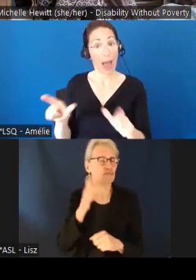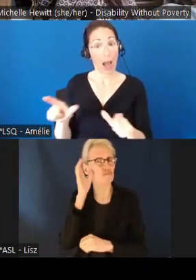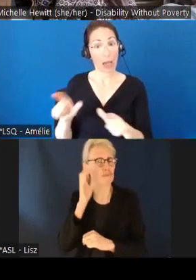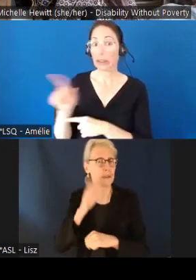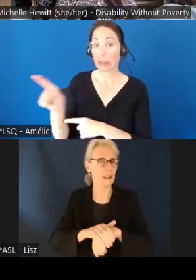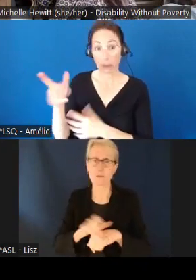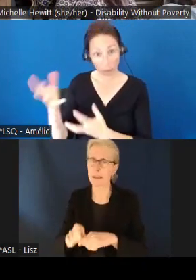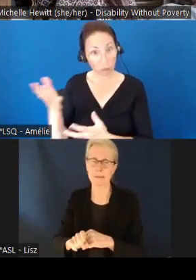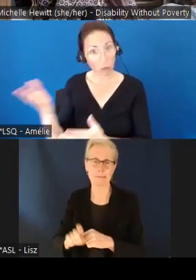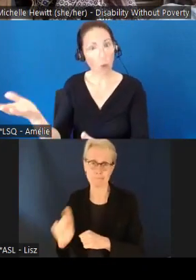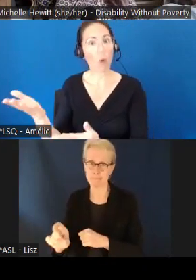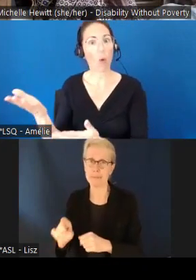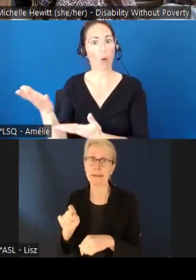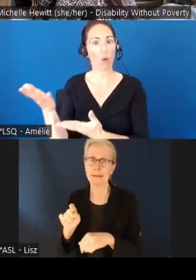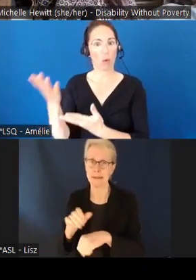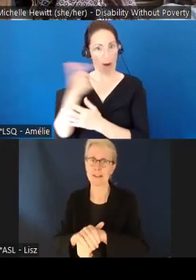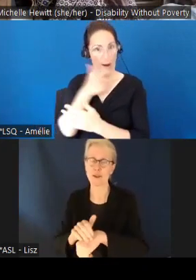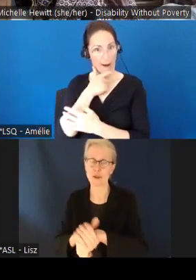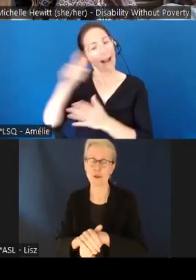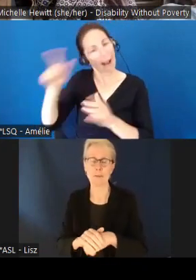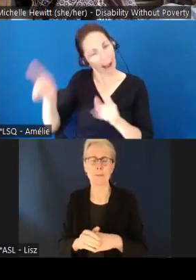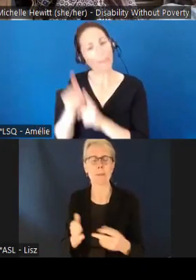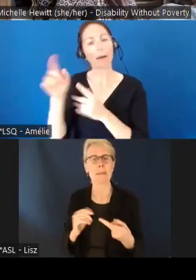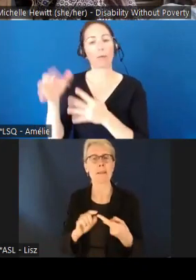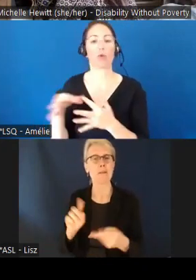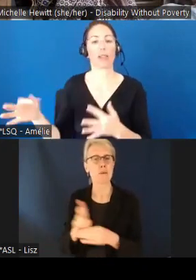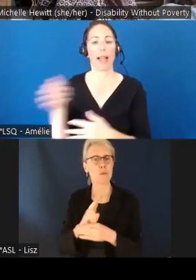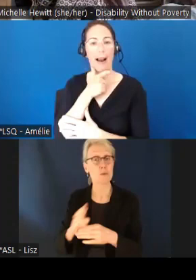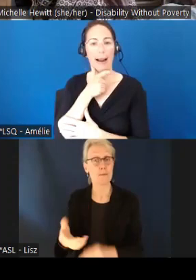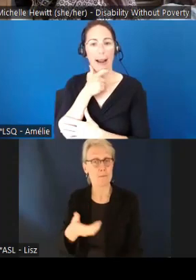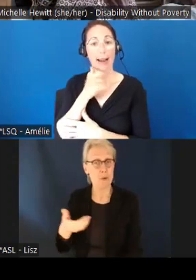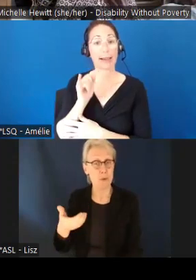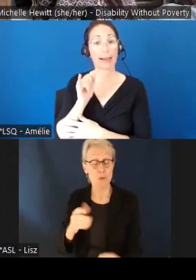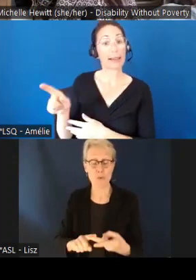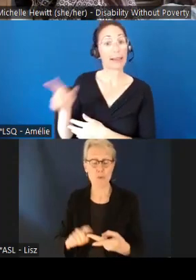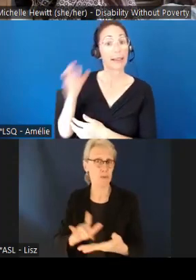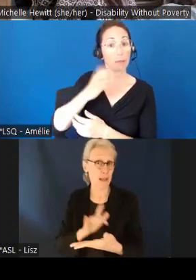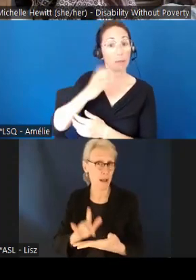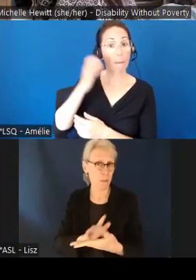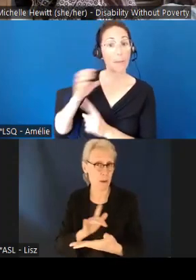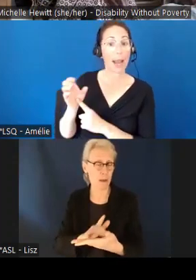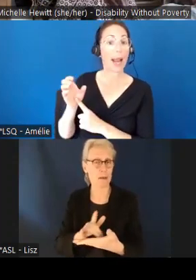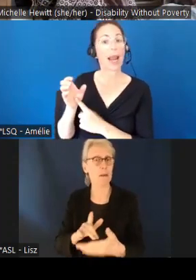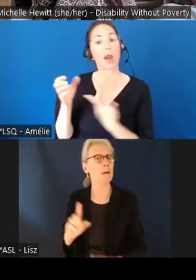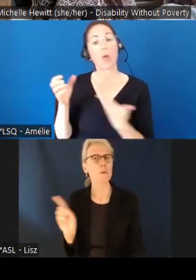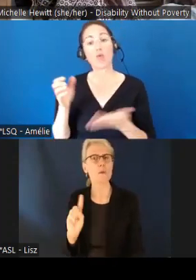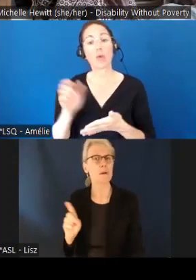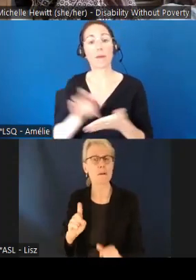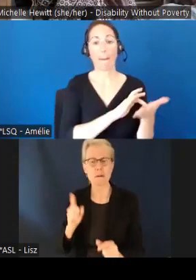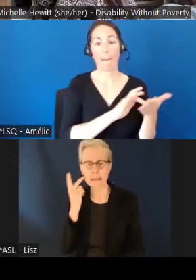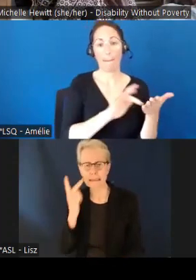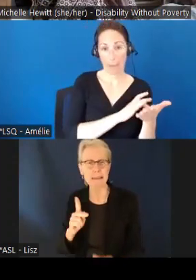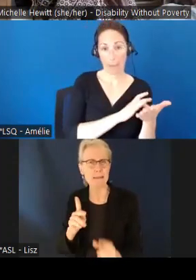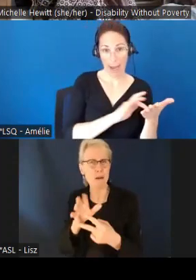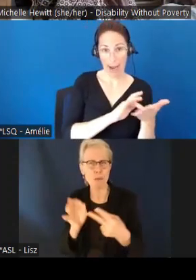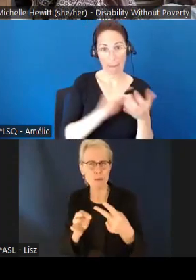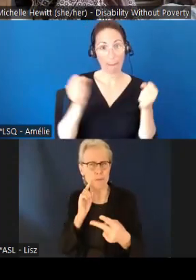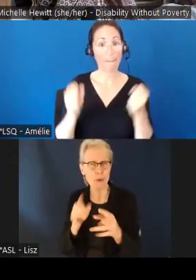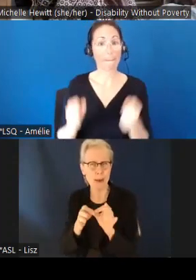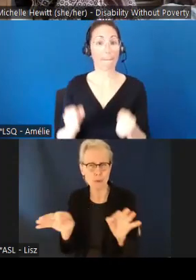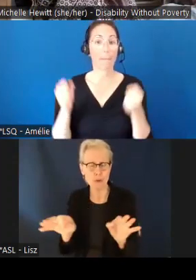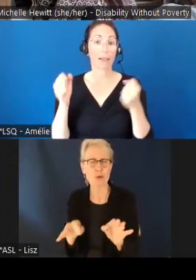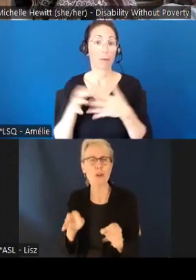you're using a mobile device, such as a phone or tablet, you can find the language interpretation options under